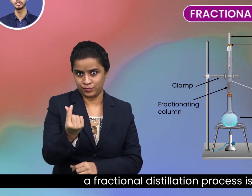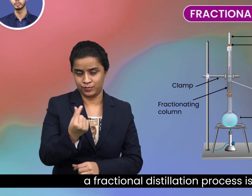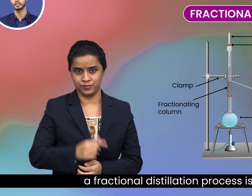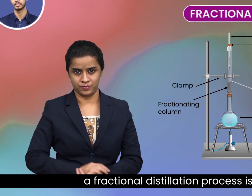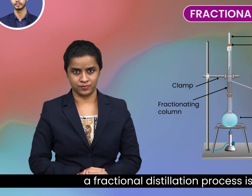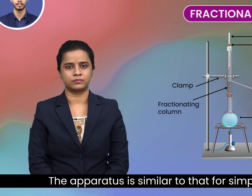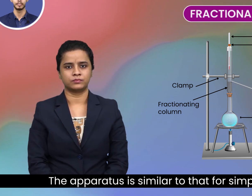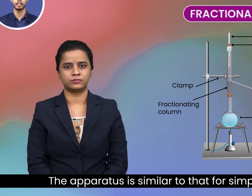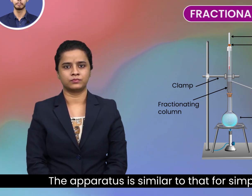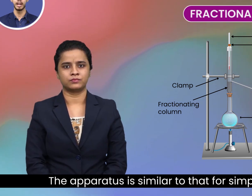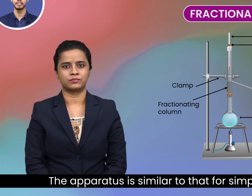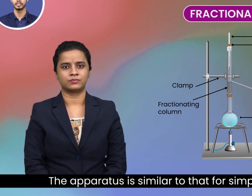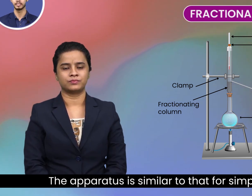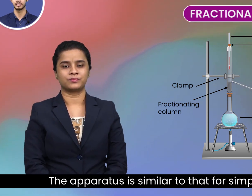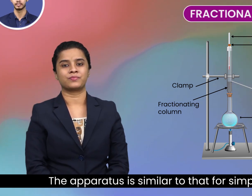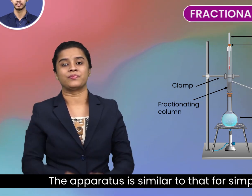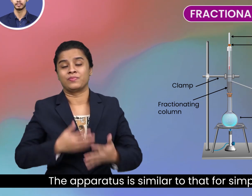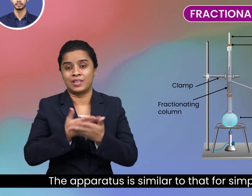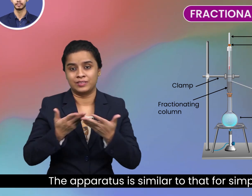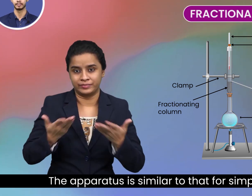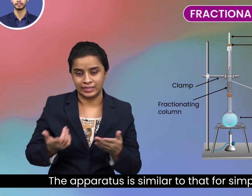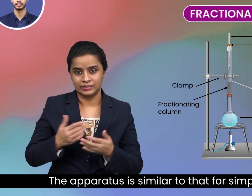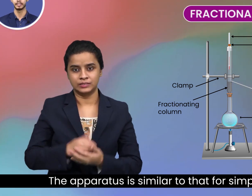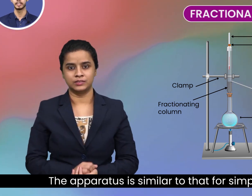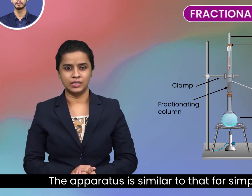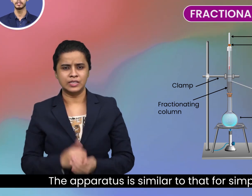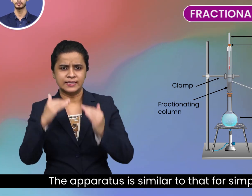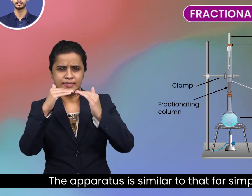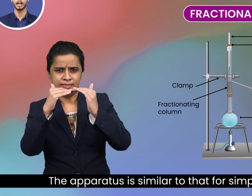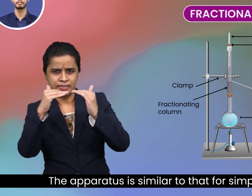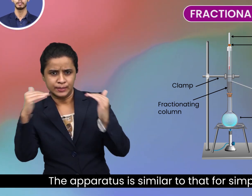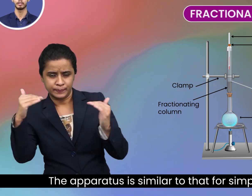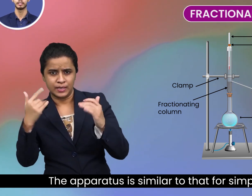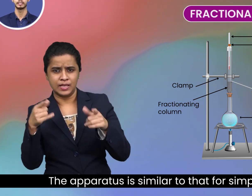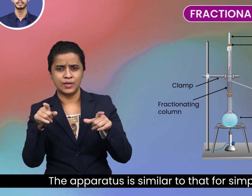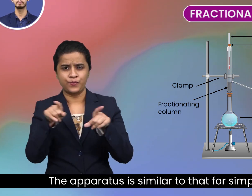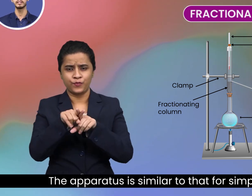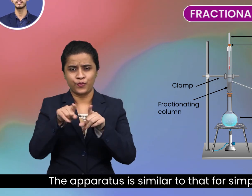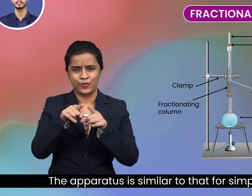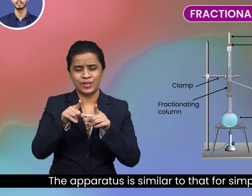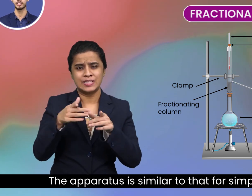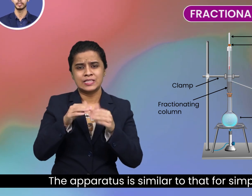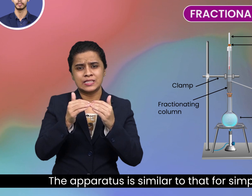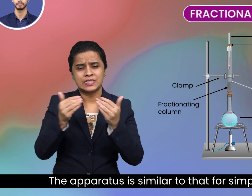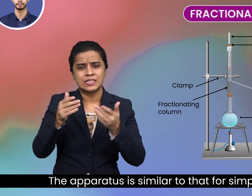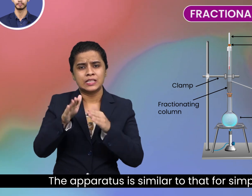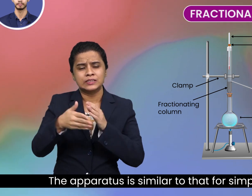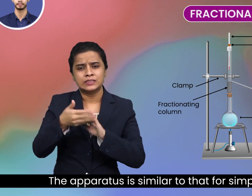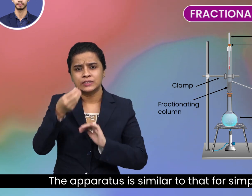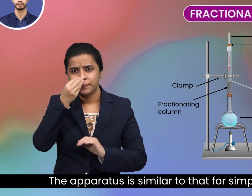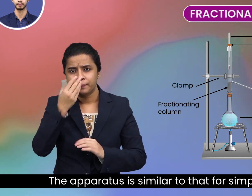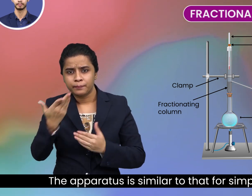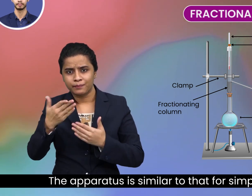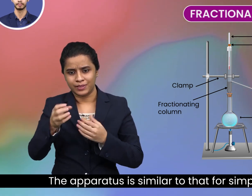process is used. The apparatus is similar to that for simple distillation.